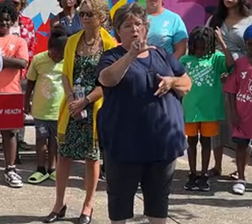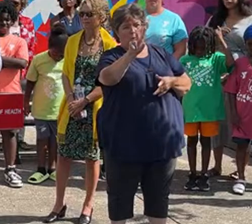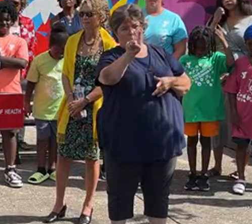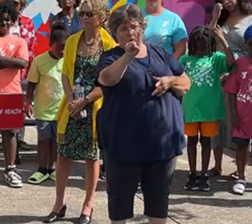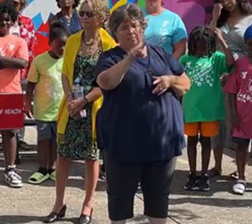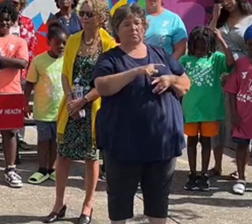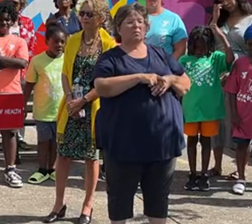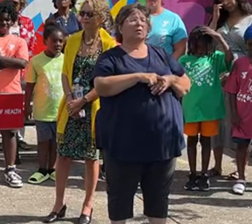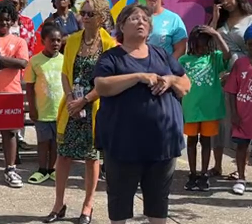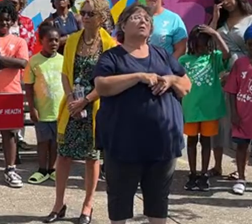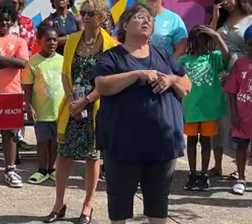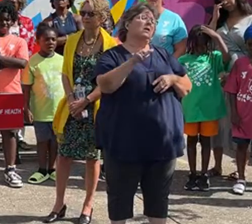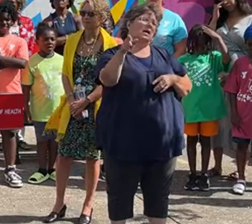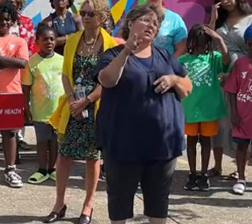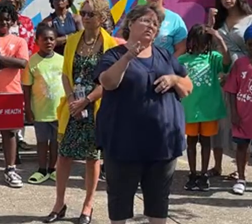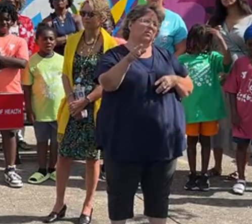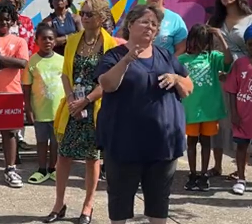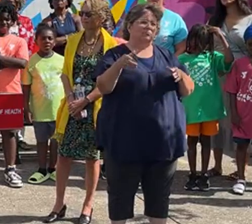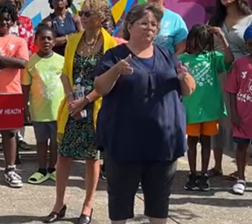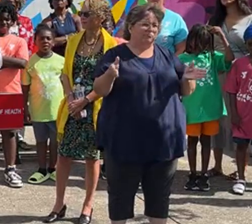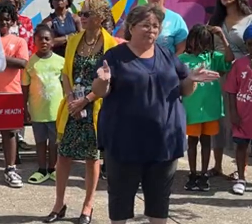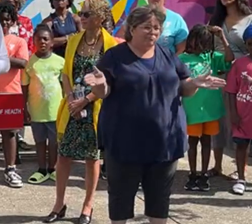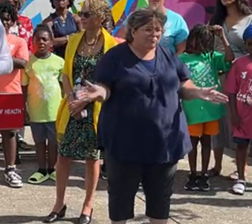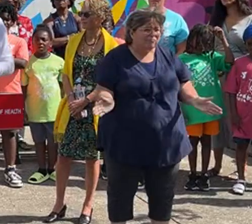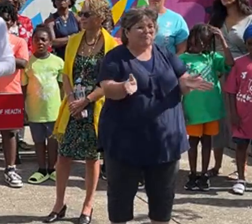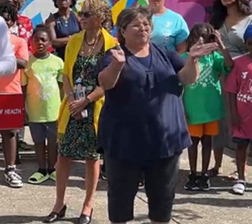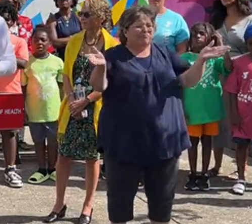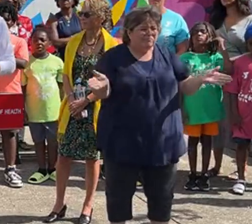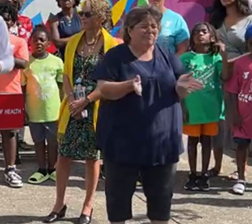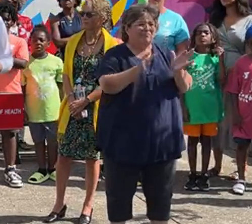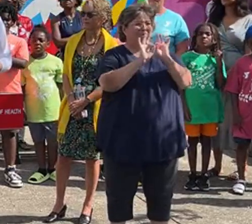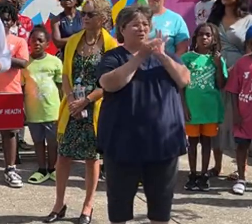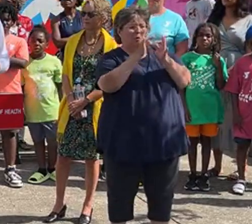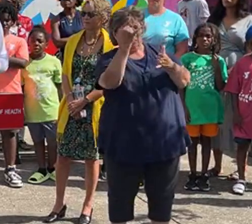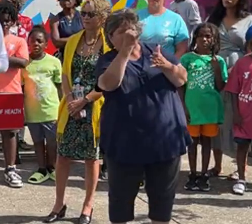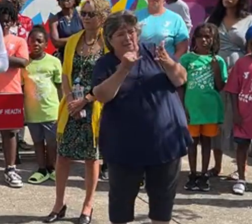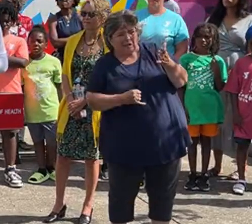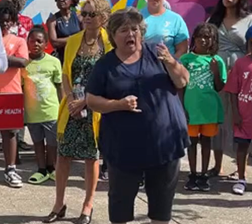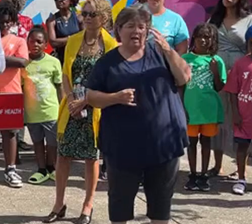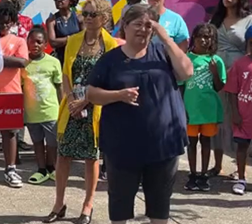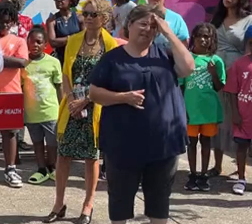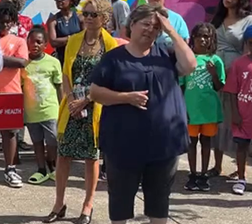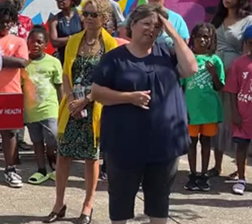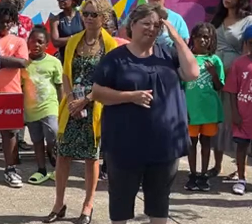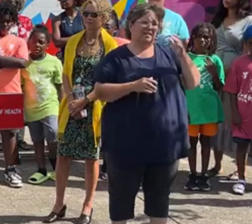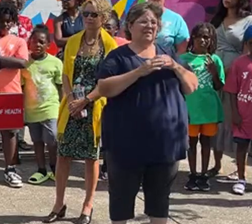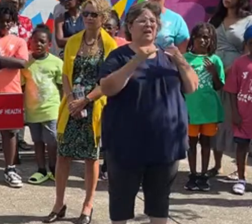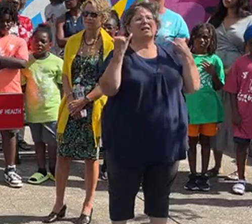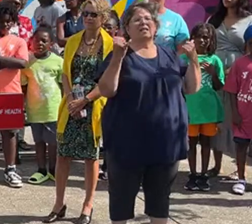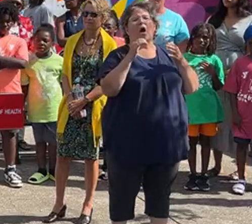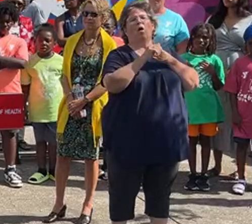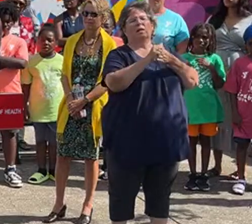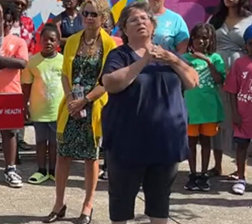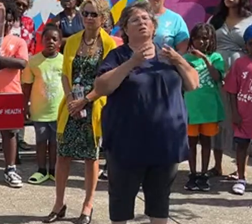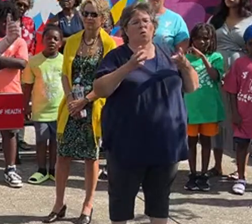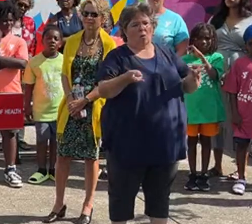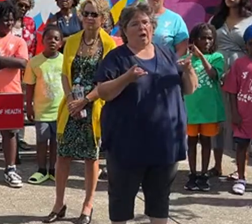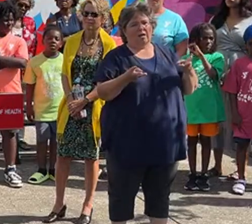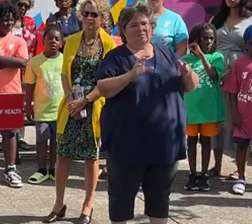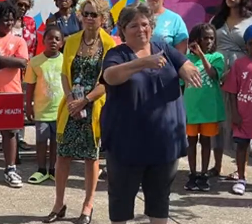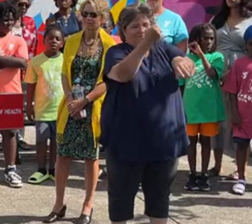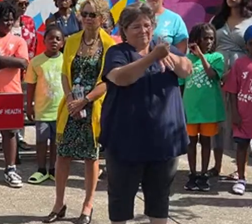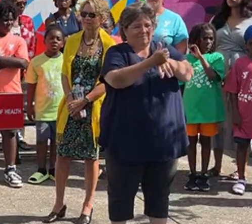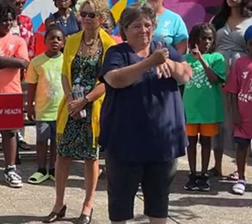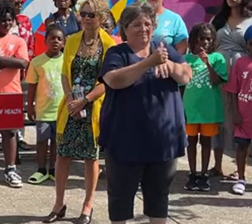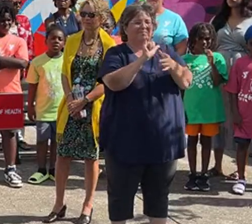We've had Idris being the driving force for the interpretive design here, and now leading the way to install